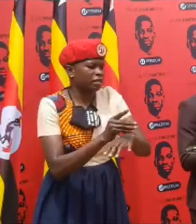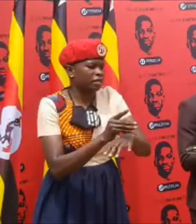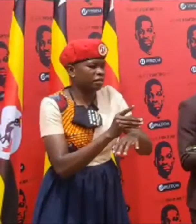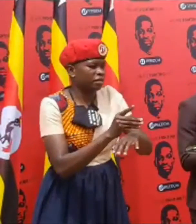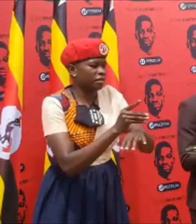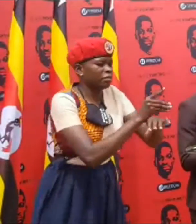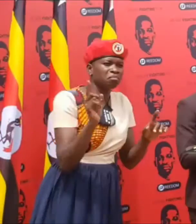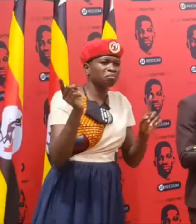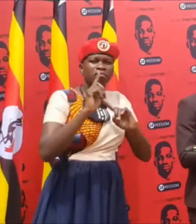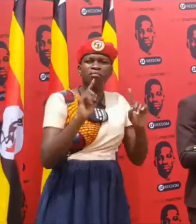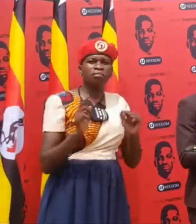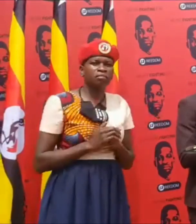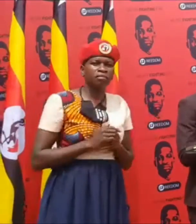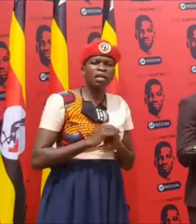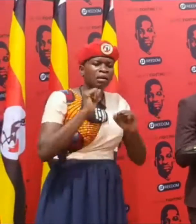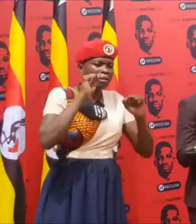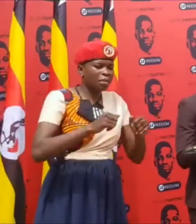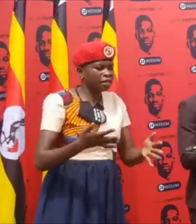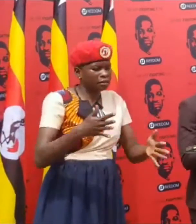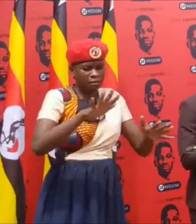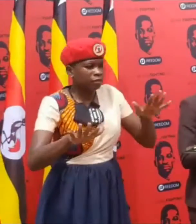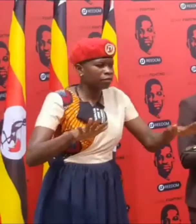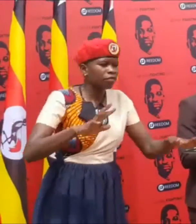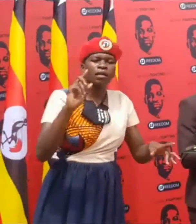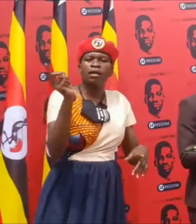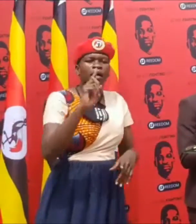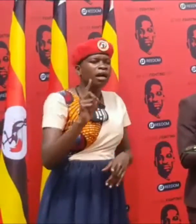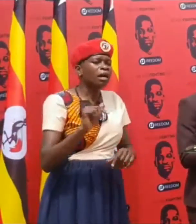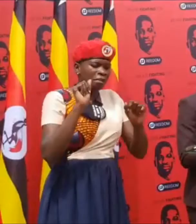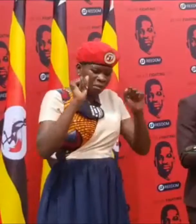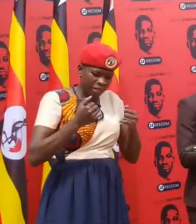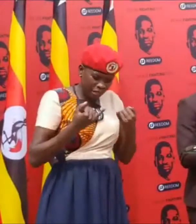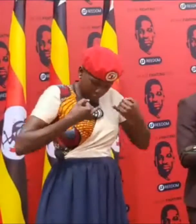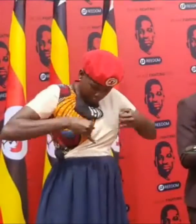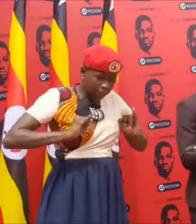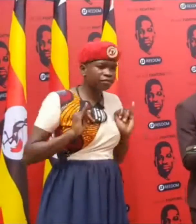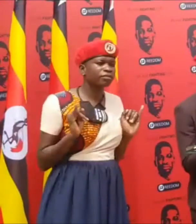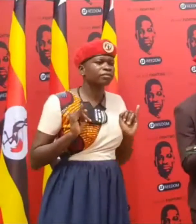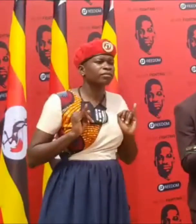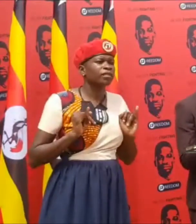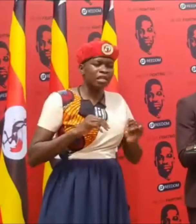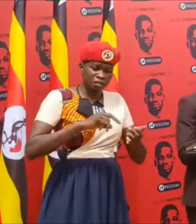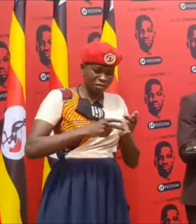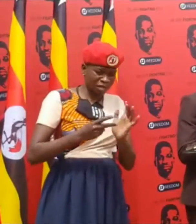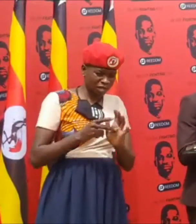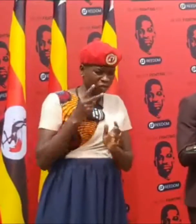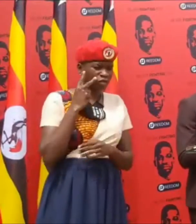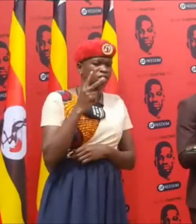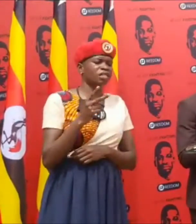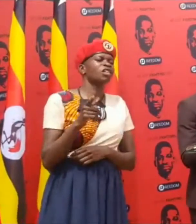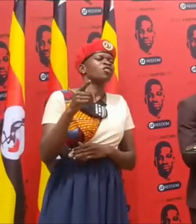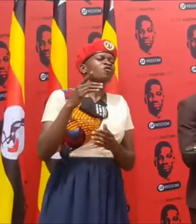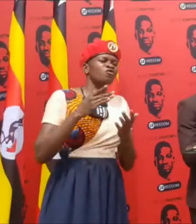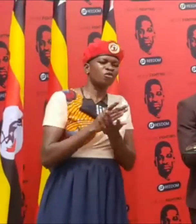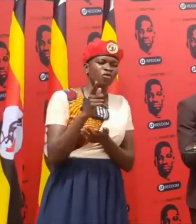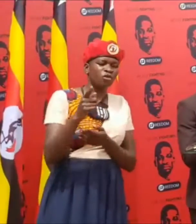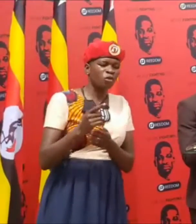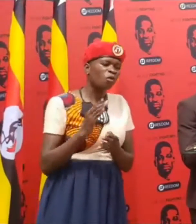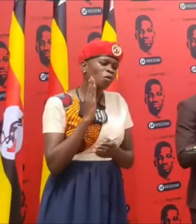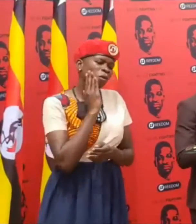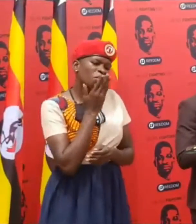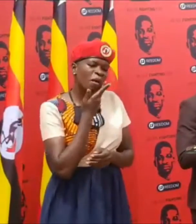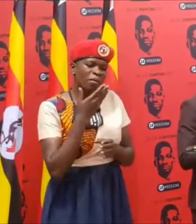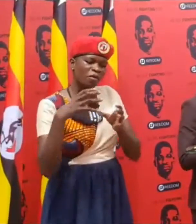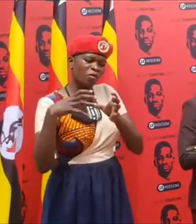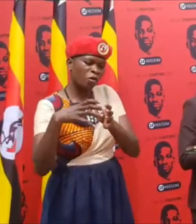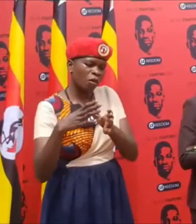nti ensonga ezimu temuzikwata bulungi, ensonga ezimu kiragira ddala nti mulina kyekubiira. Akakiiko k'ebyokulonda